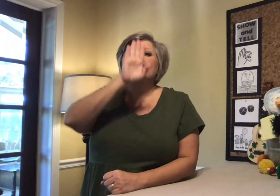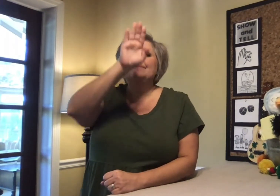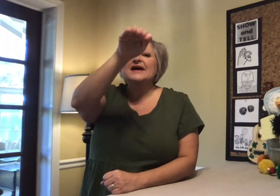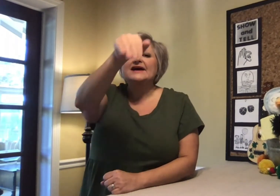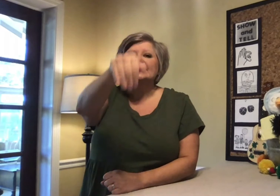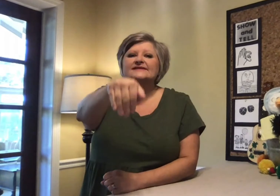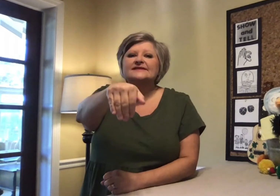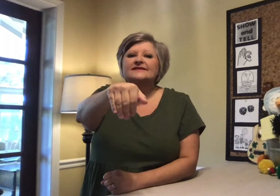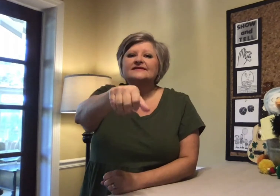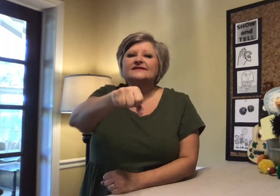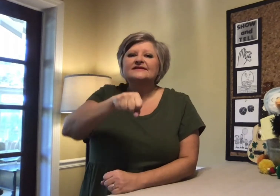Pet.